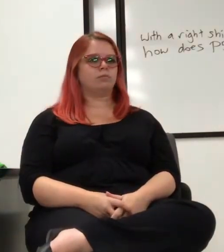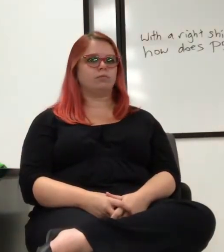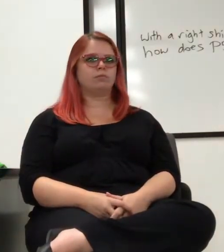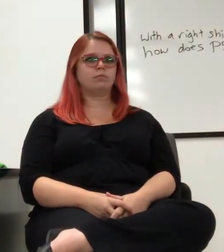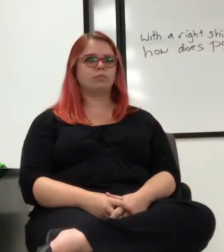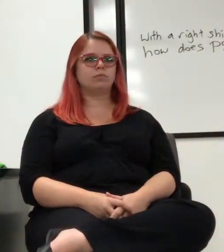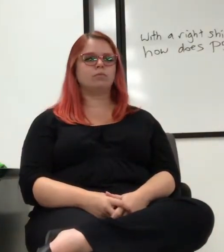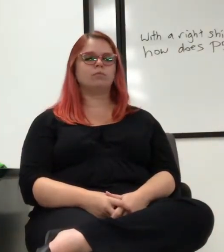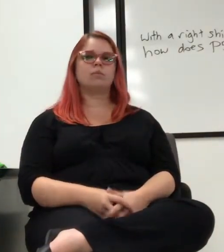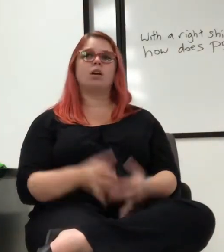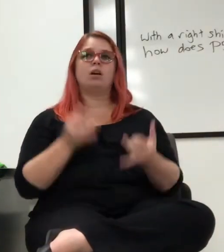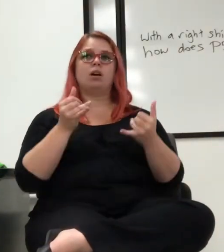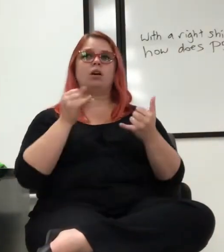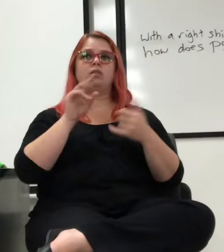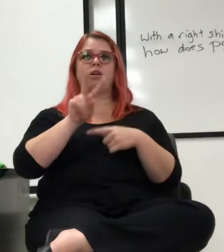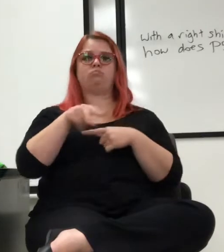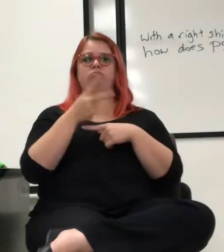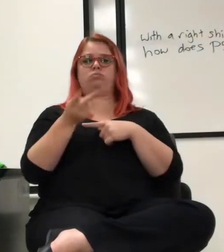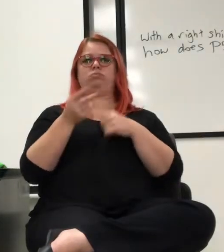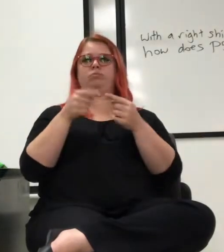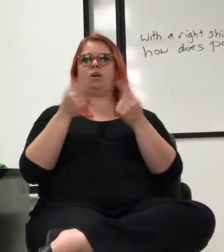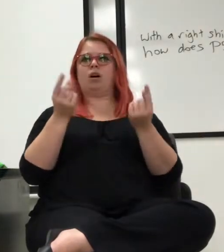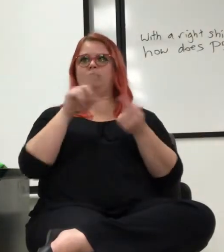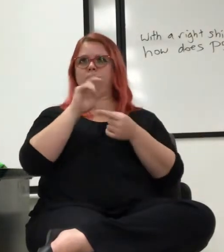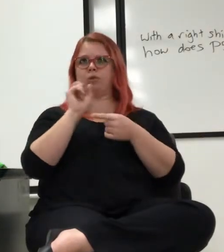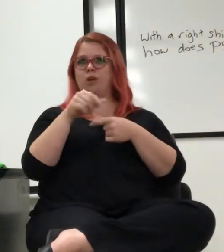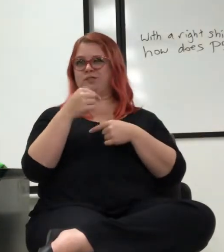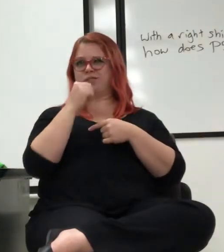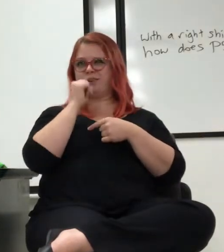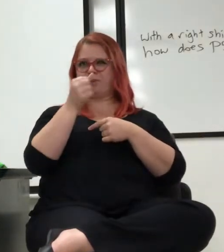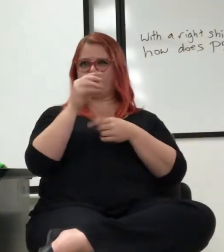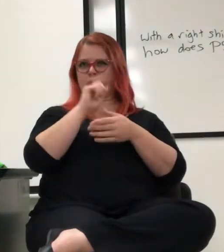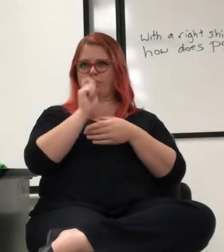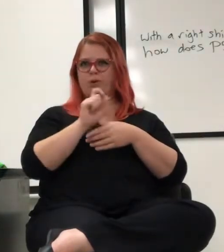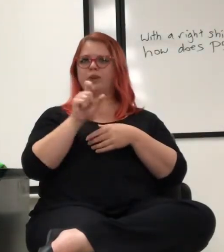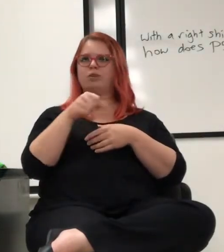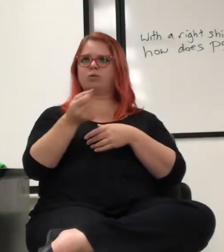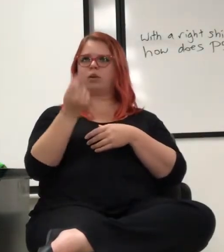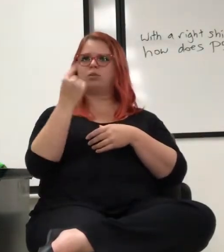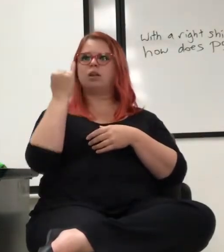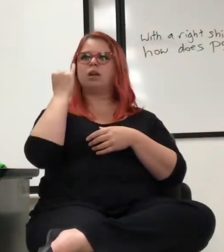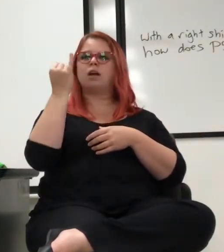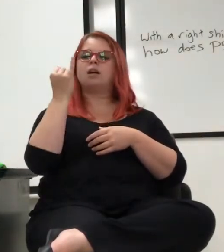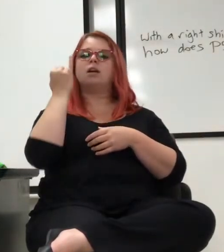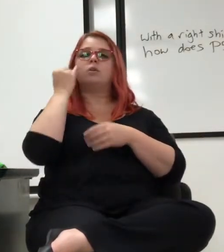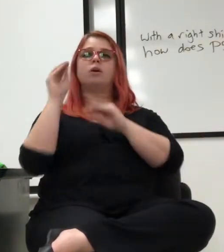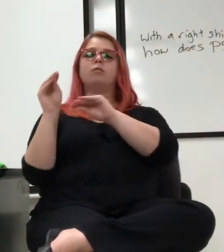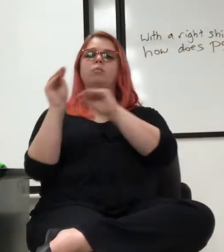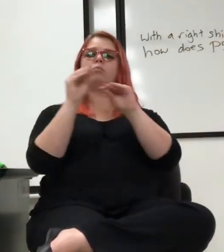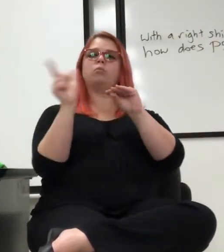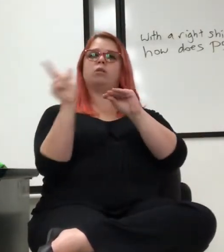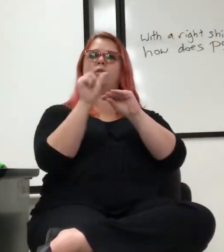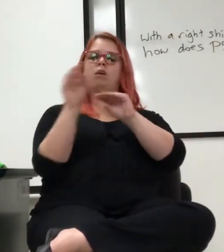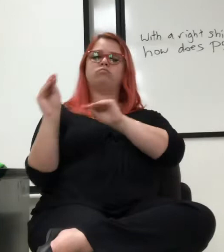Let me ask the inverse question. I won't write it on the board. You should get the idea now. We'll say it shifts the other way.